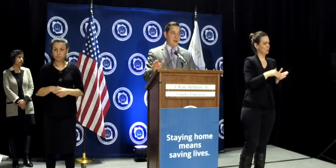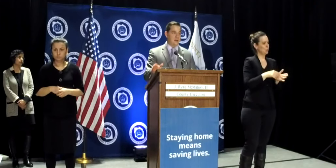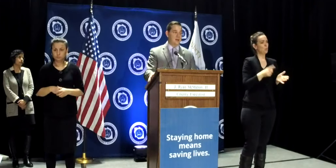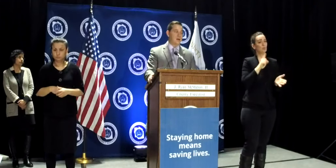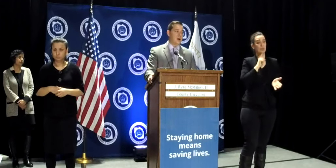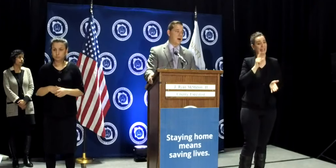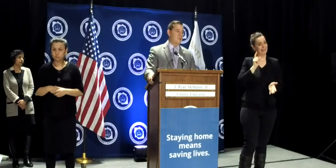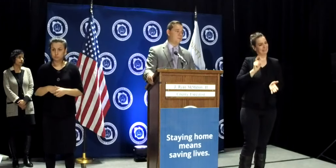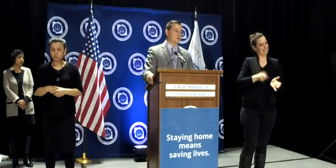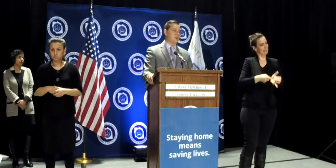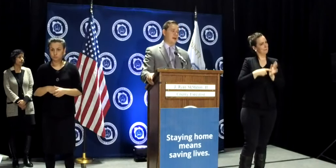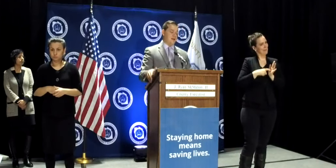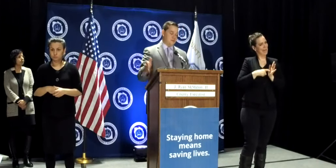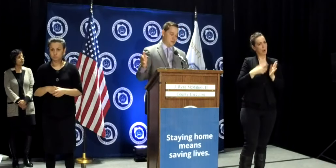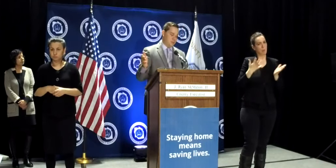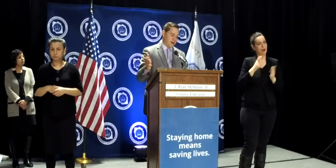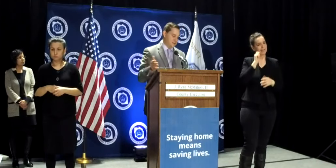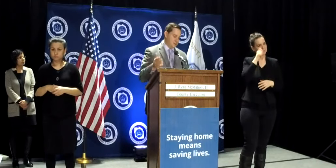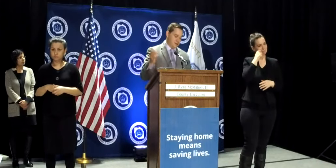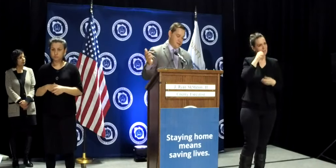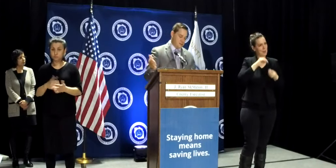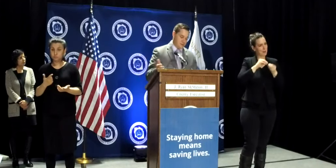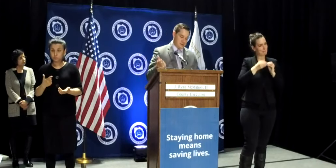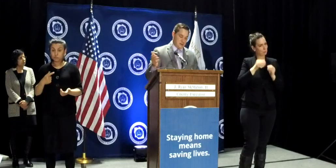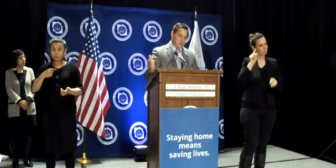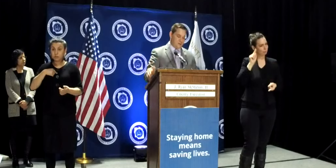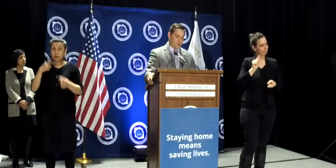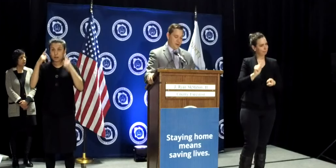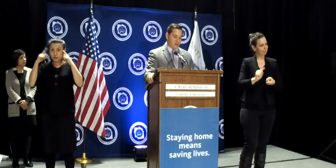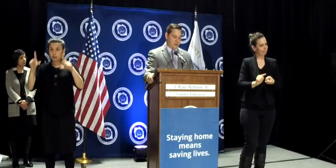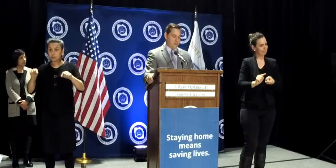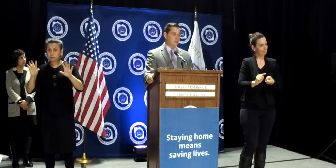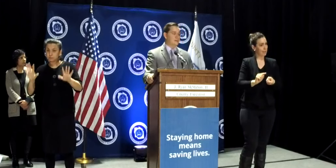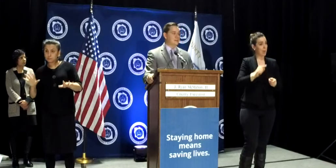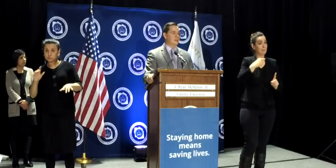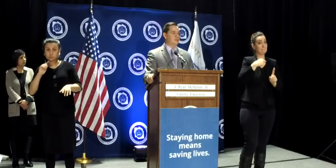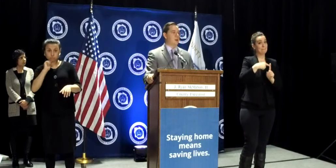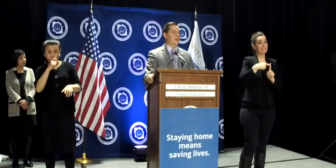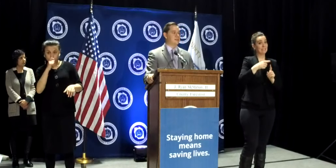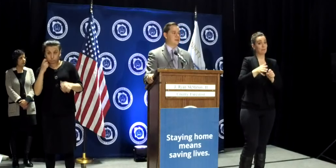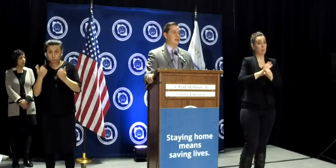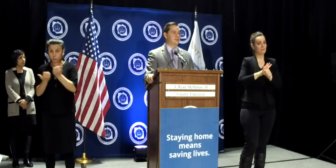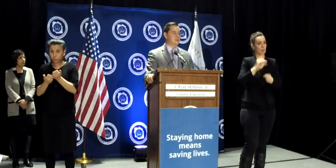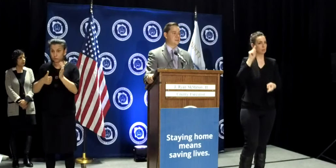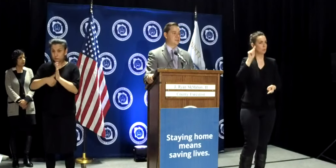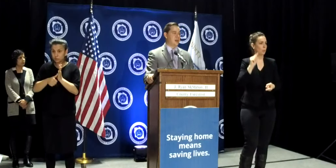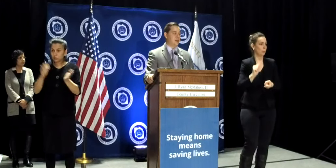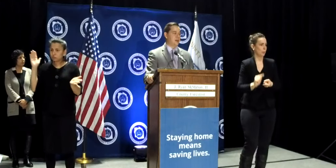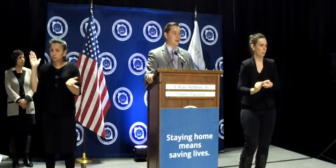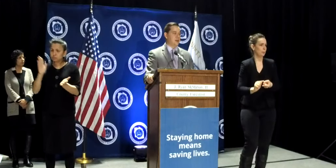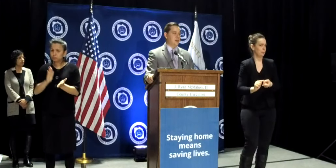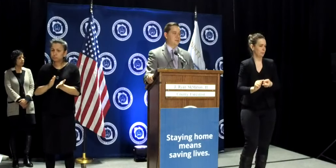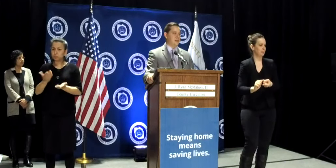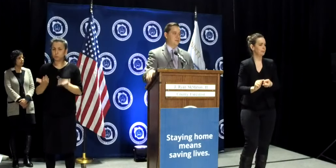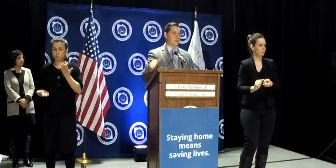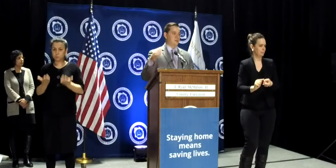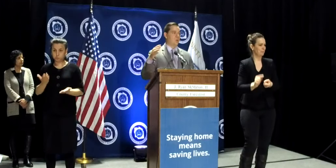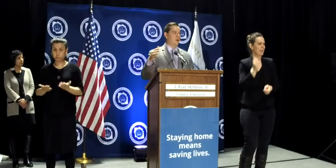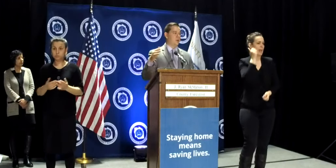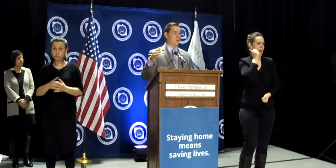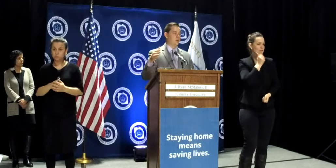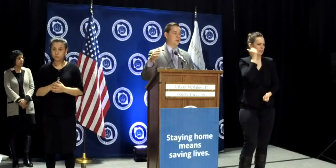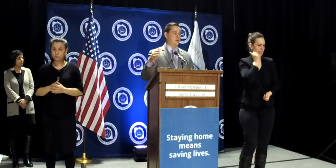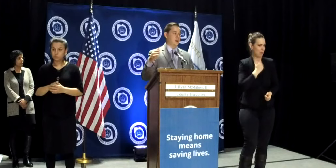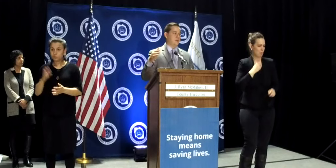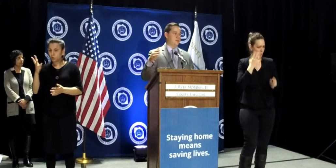looking at. And then obviously the positive cases. If we're getting less and less positive cases each day, and instead of getting